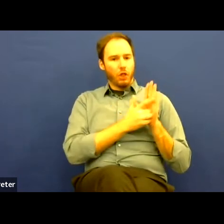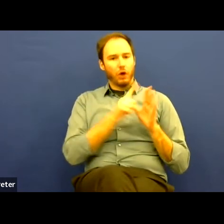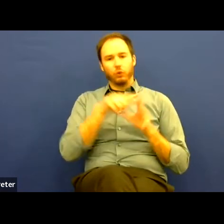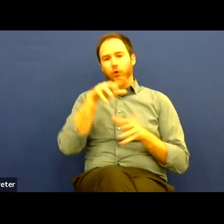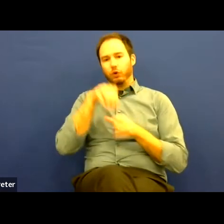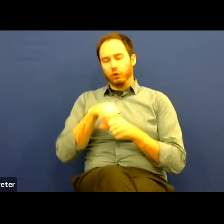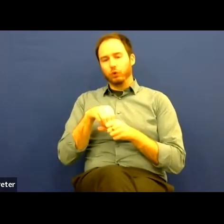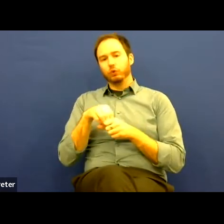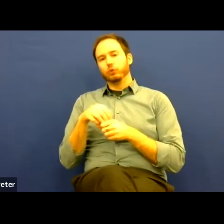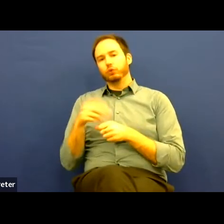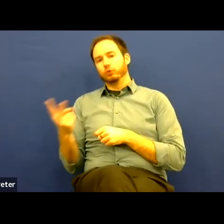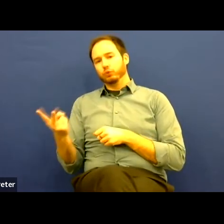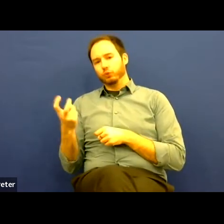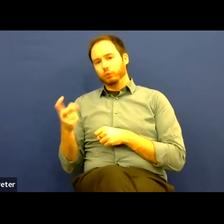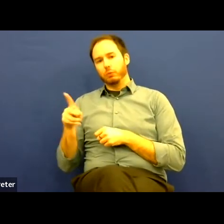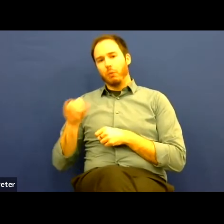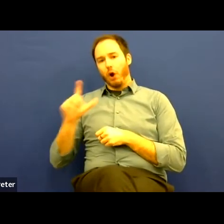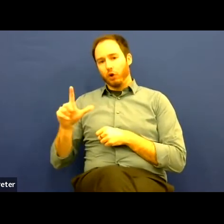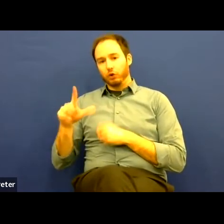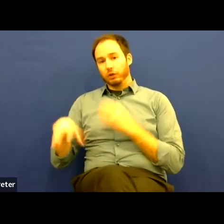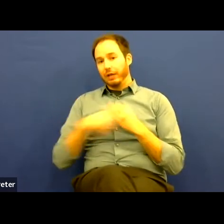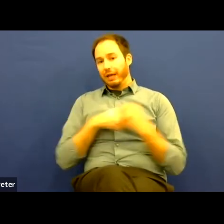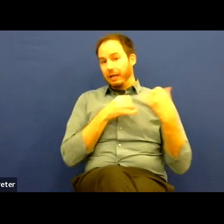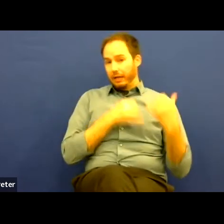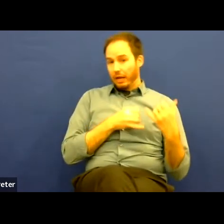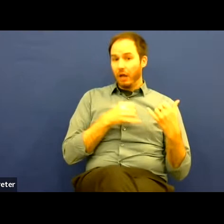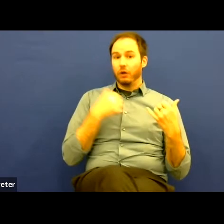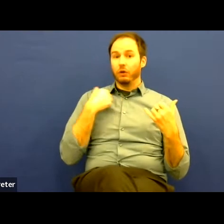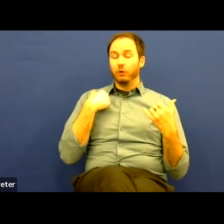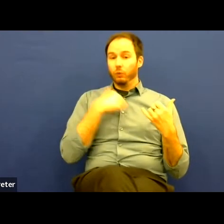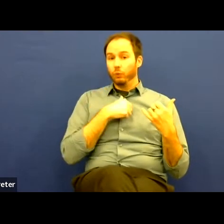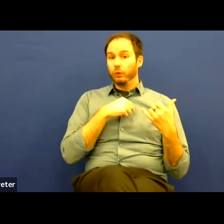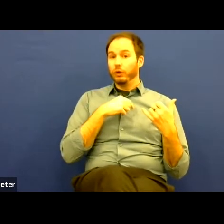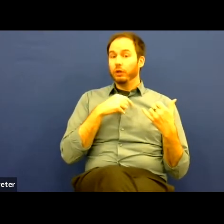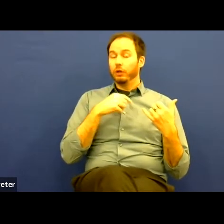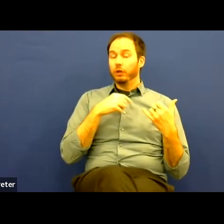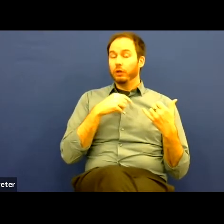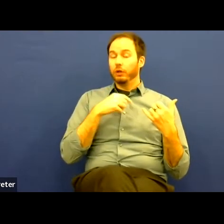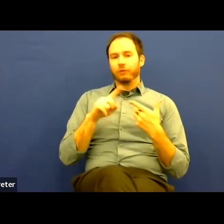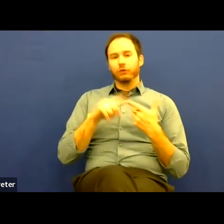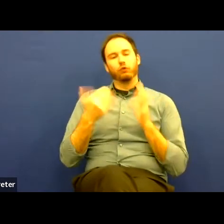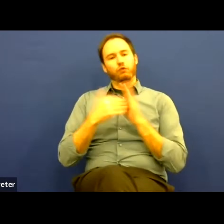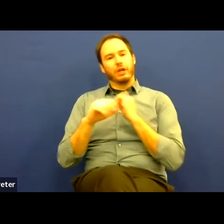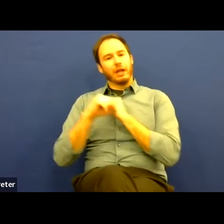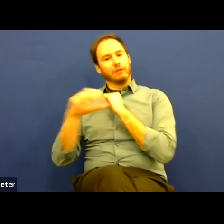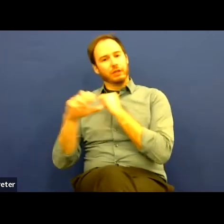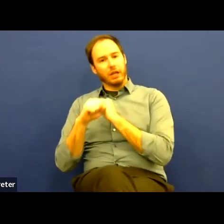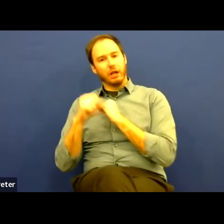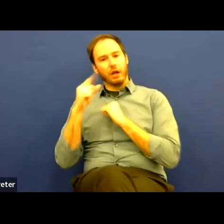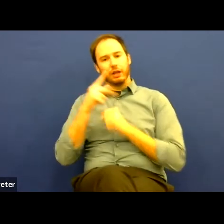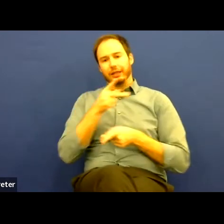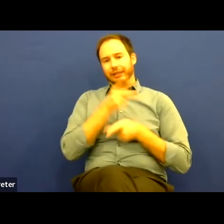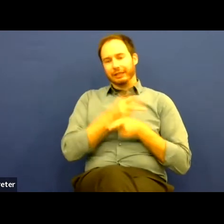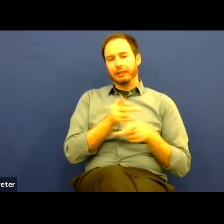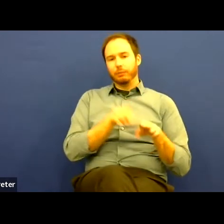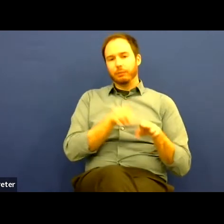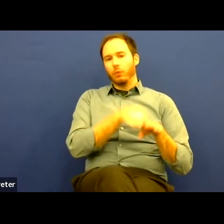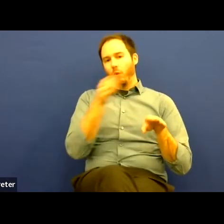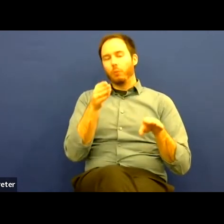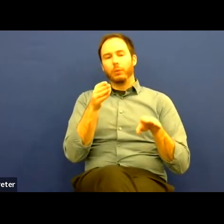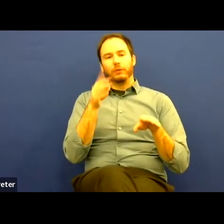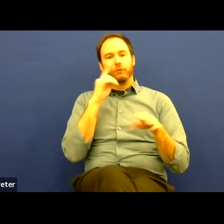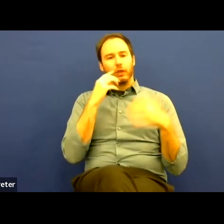those two additional parcels. If we do, we would re-advertise, but still keep the public hearing open.